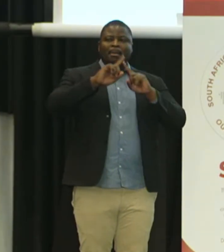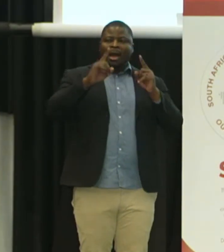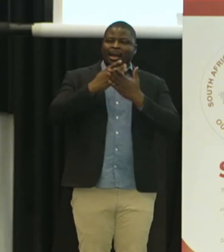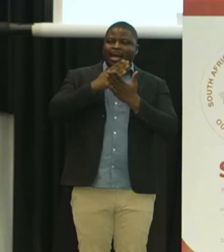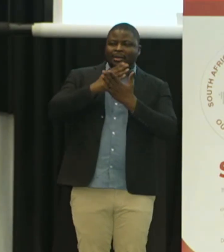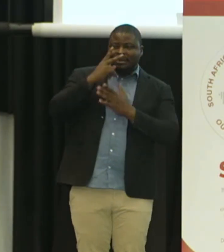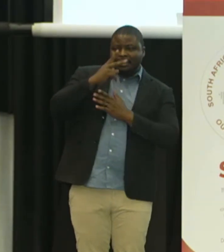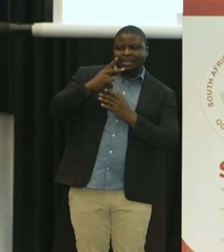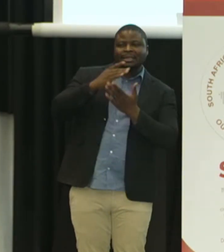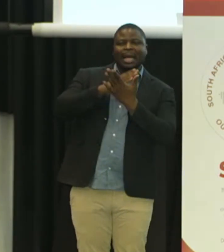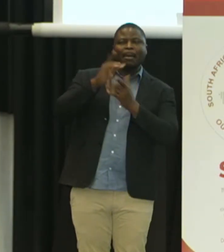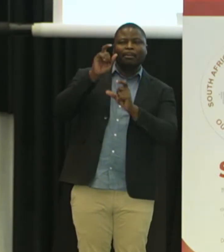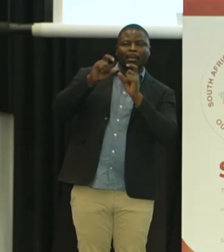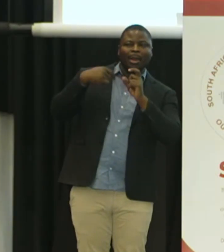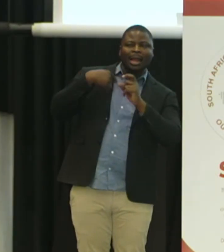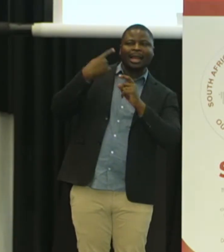think,